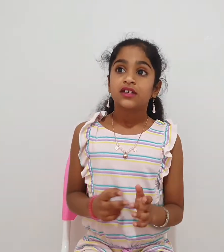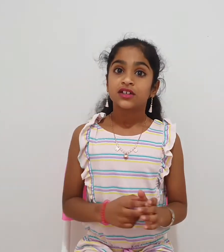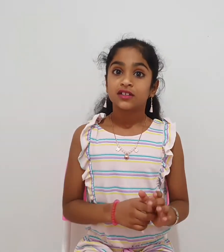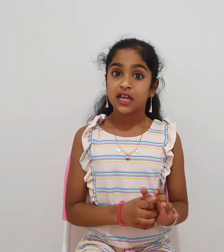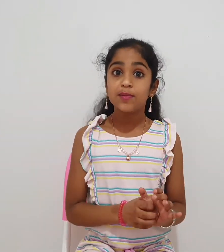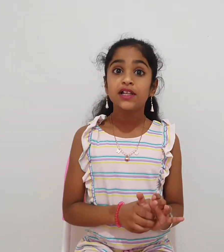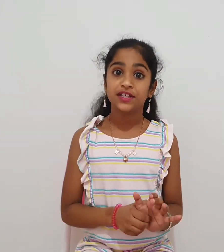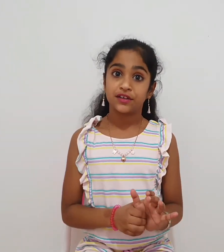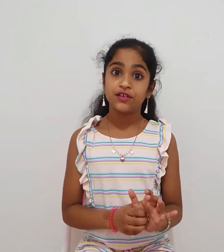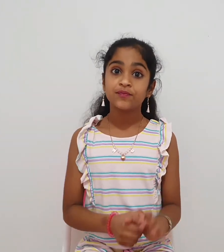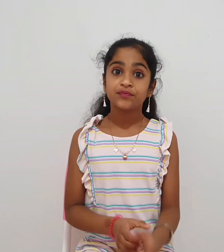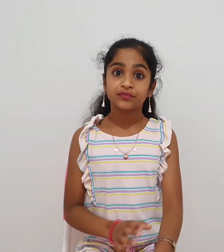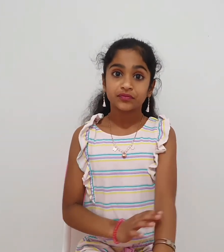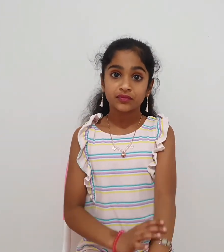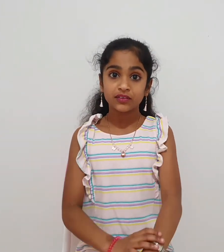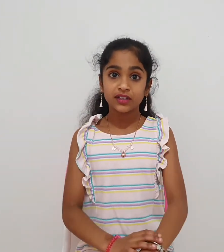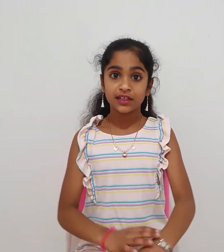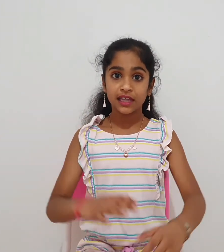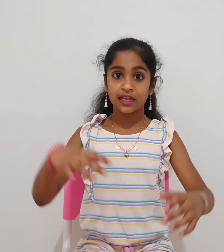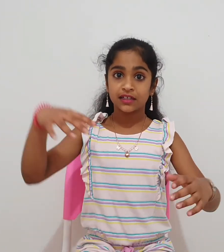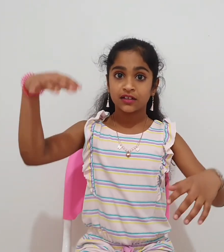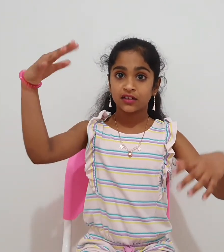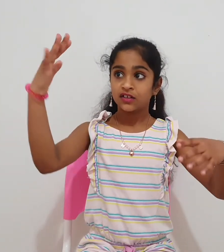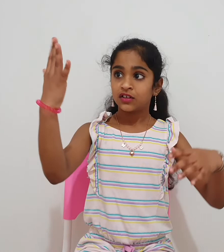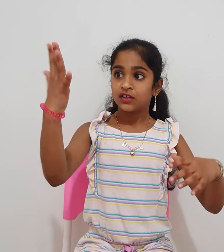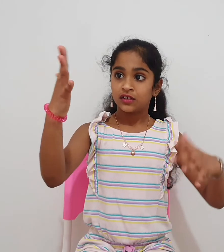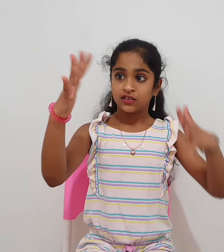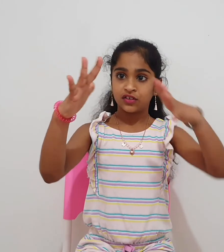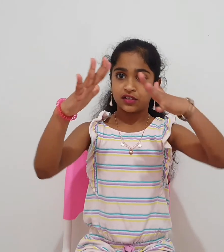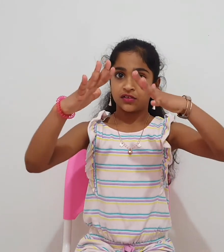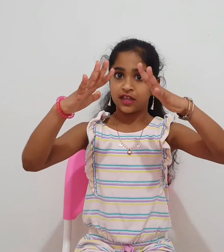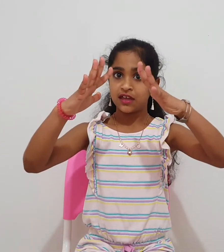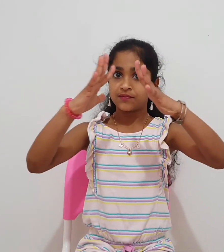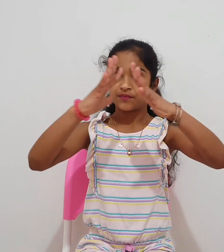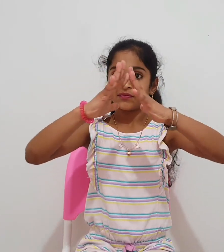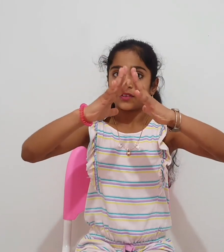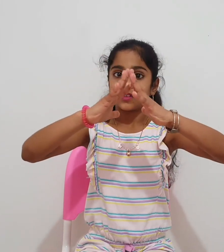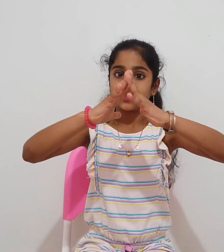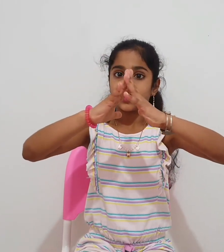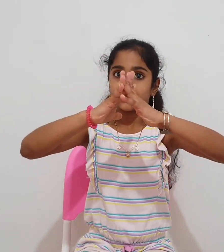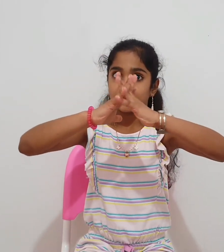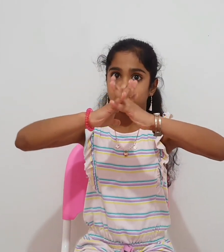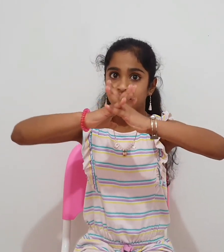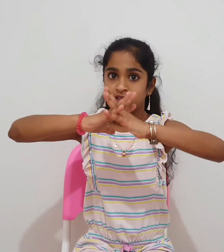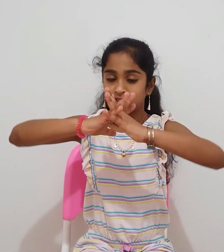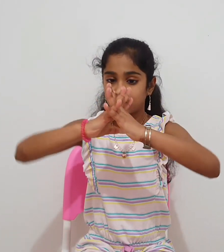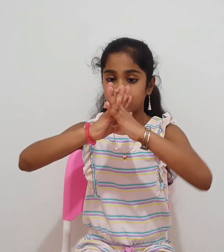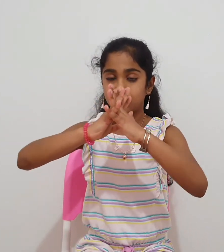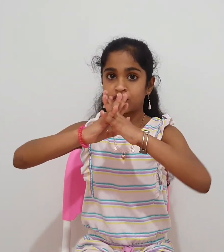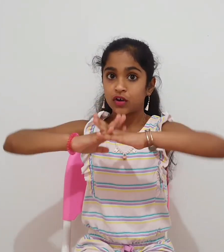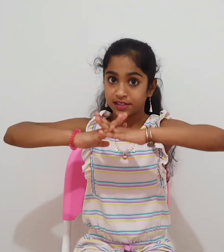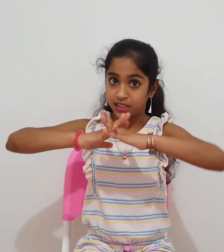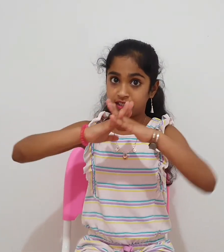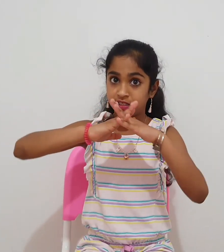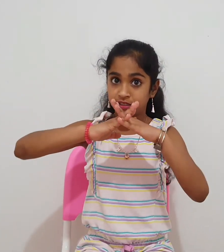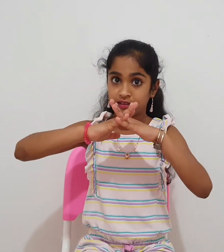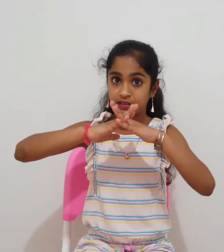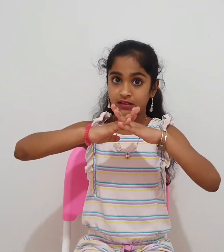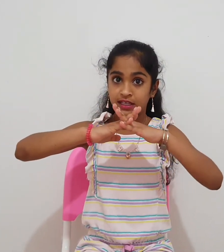W is like, just do that and then just cross it, like